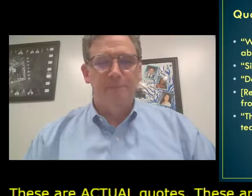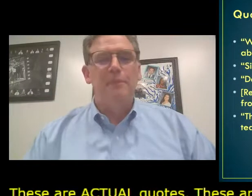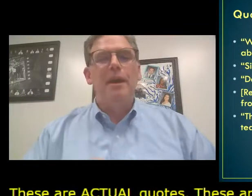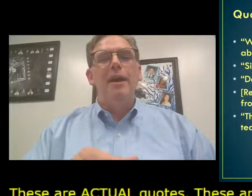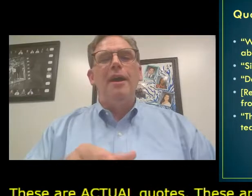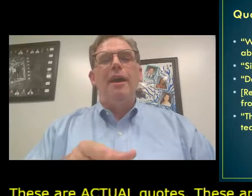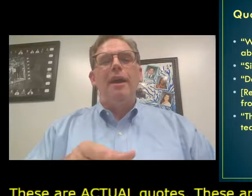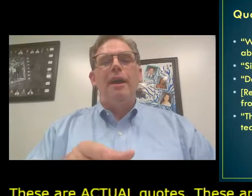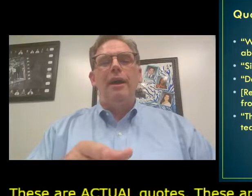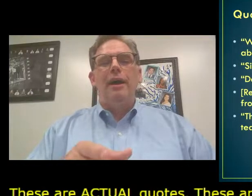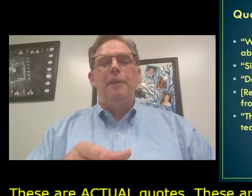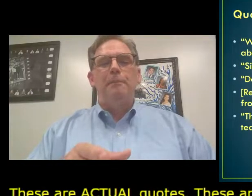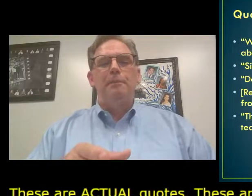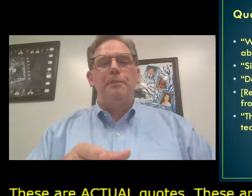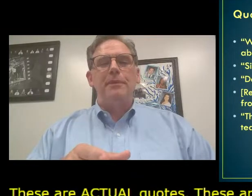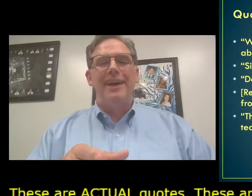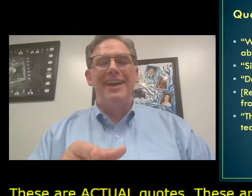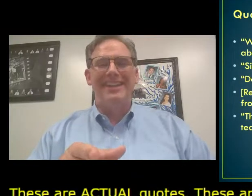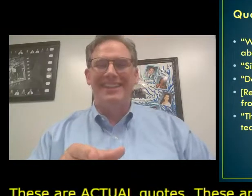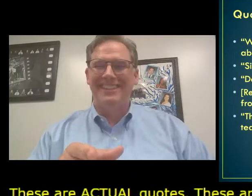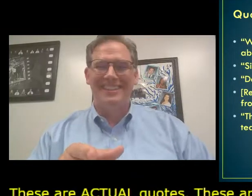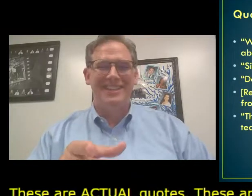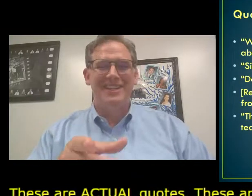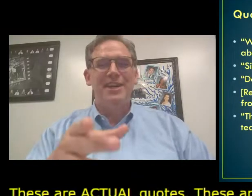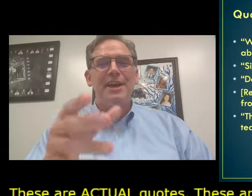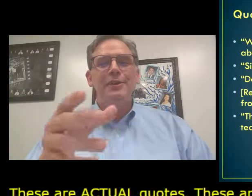I didn't come up with these, I'm telling you.